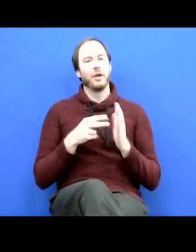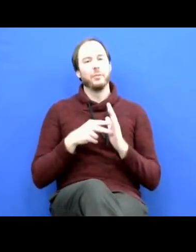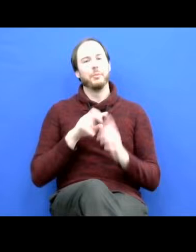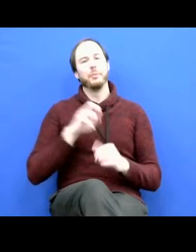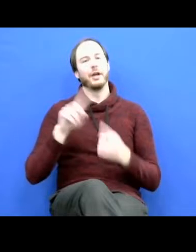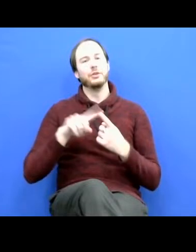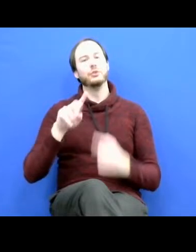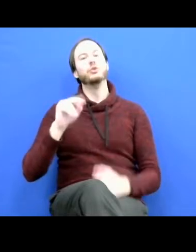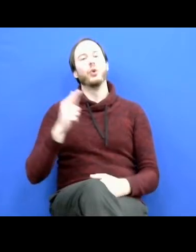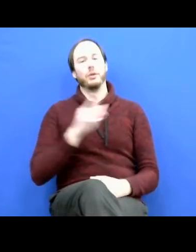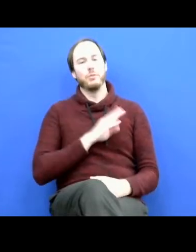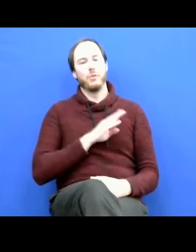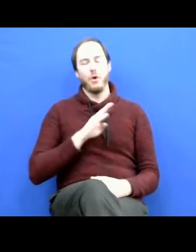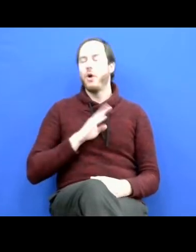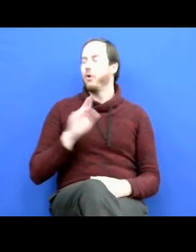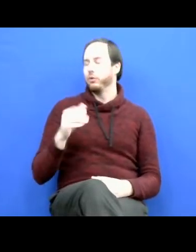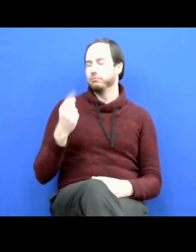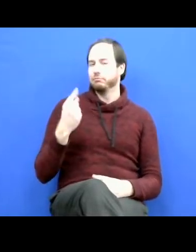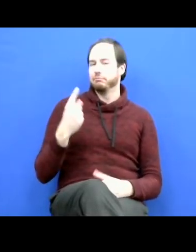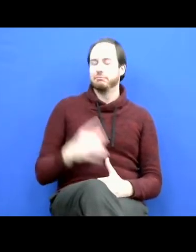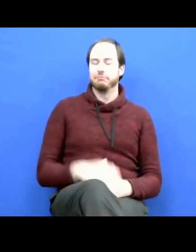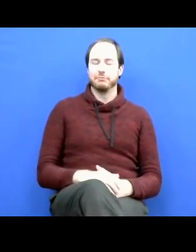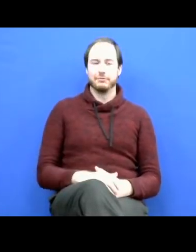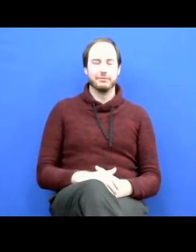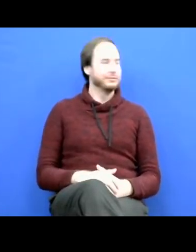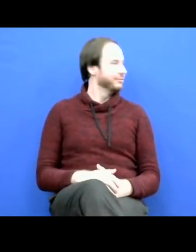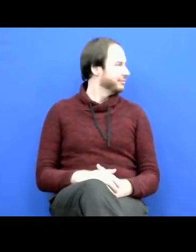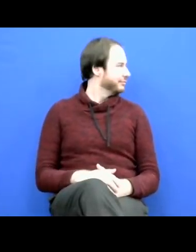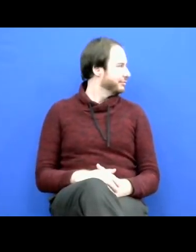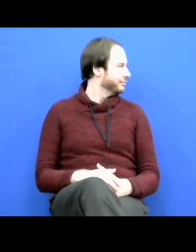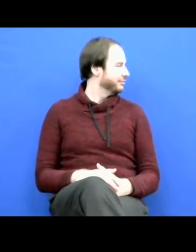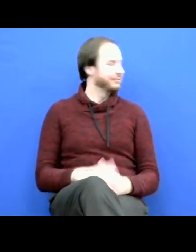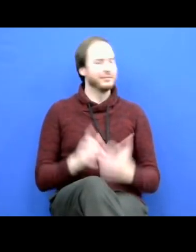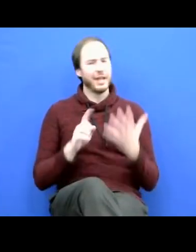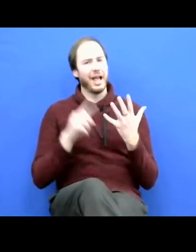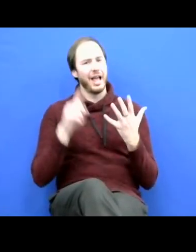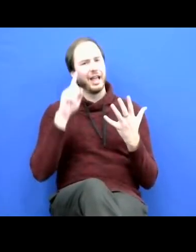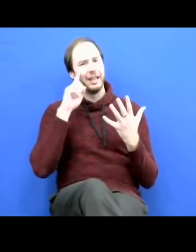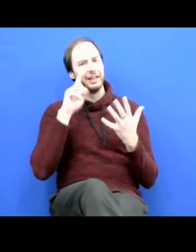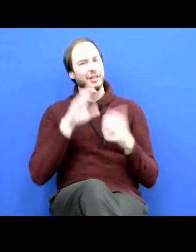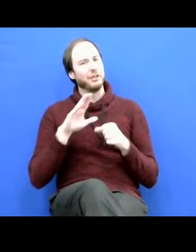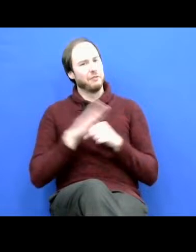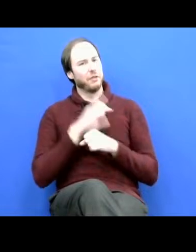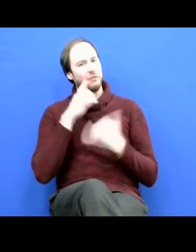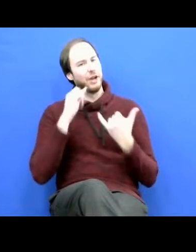It's open again. Zoning board. Sorry. I'm sorry. I think it's full, Kevin, but thank you. Yeah.